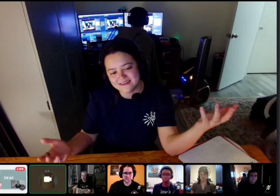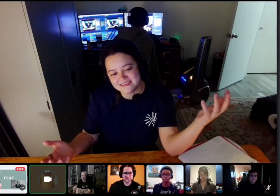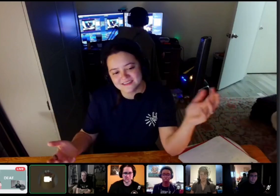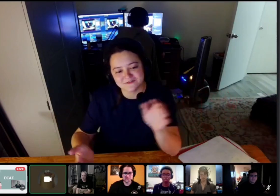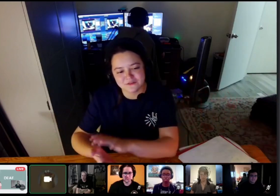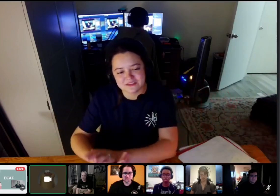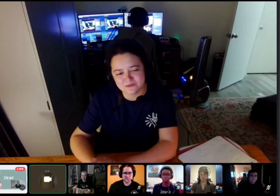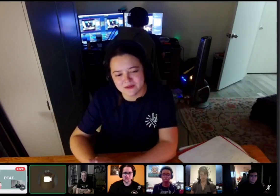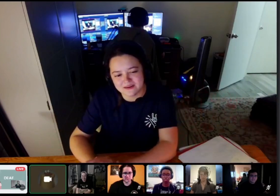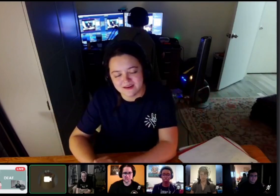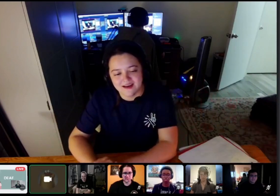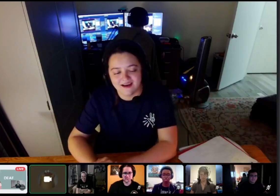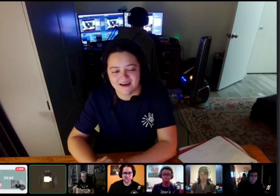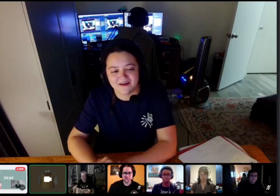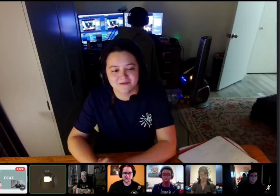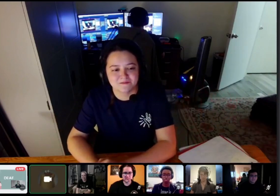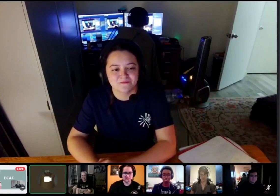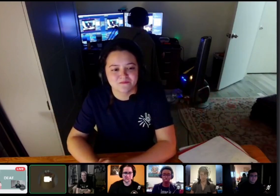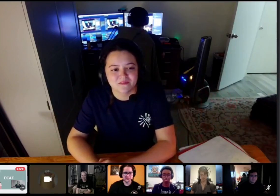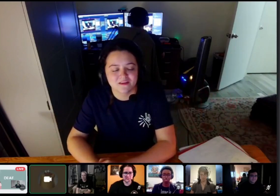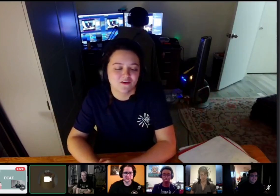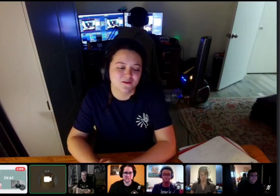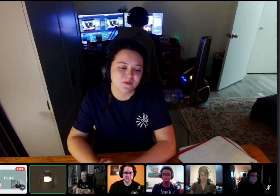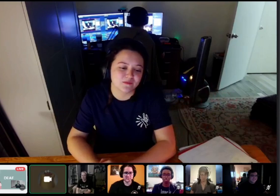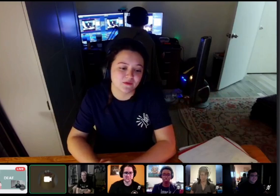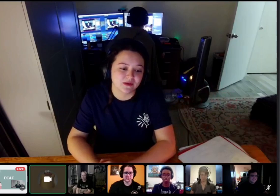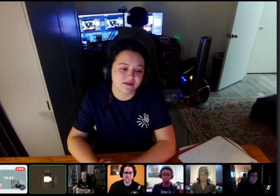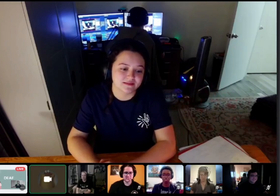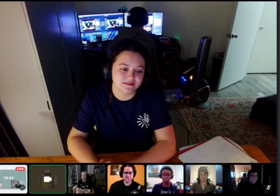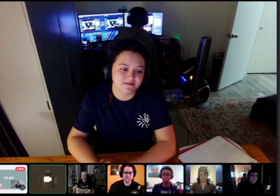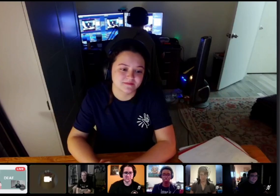audience for this one. Y'all know what mewing is?